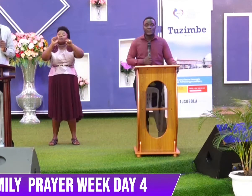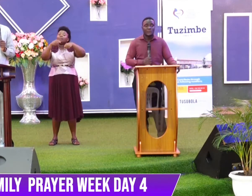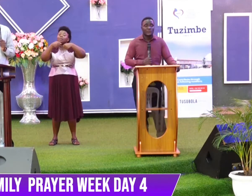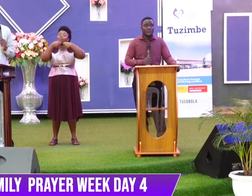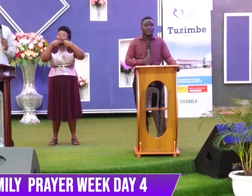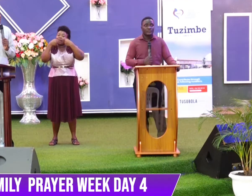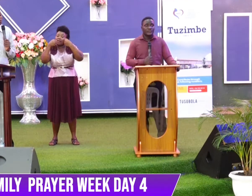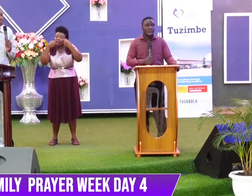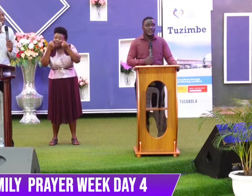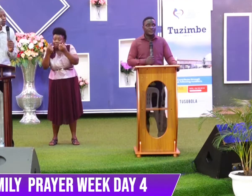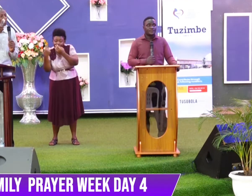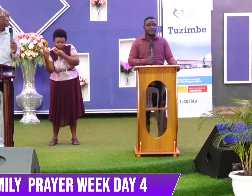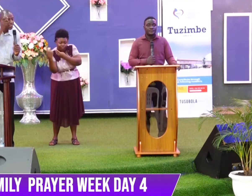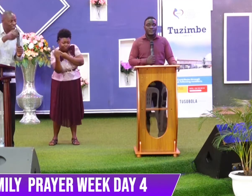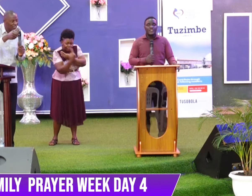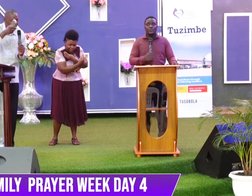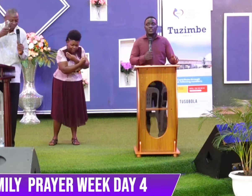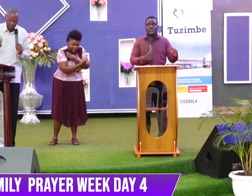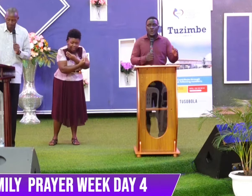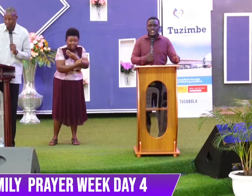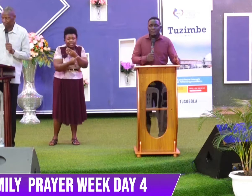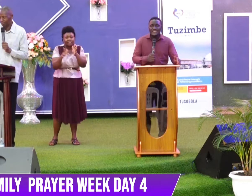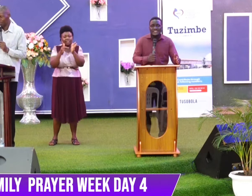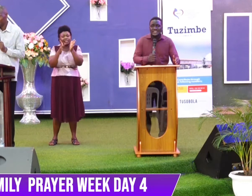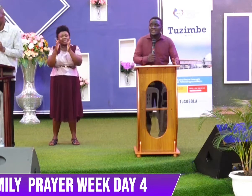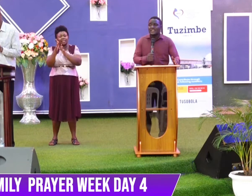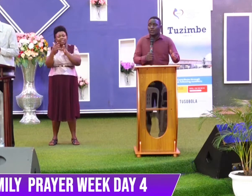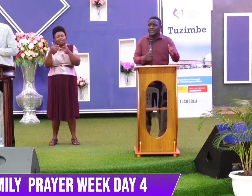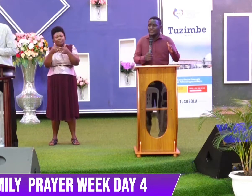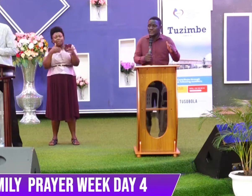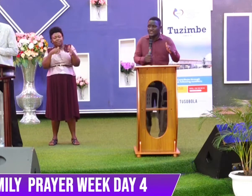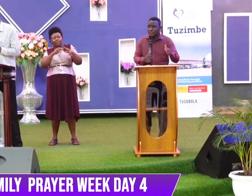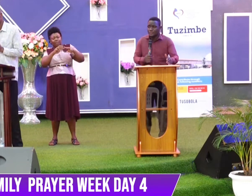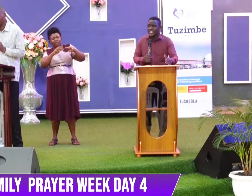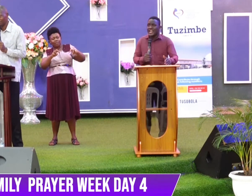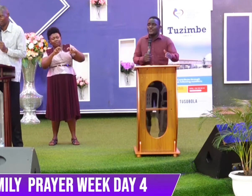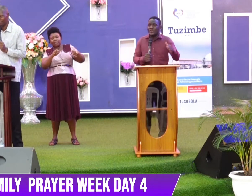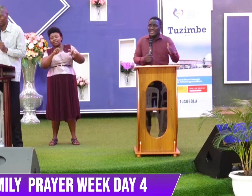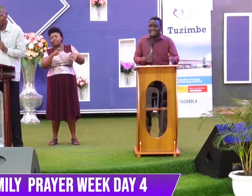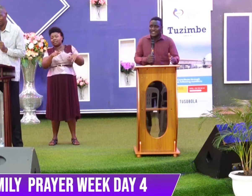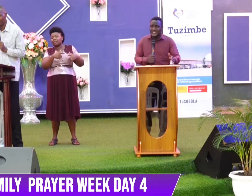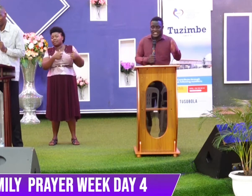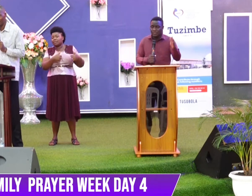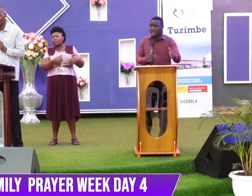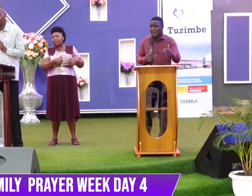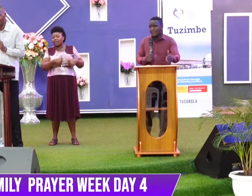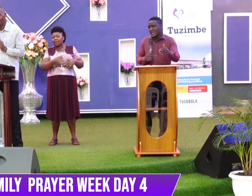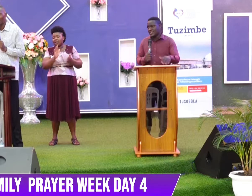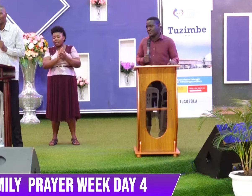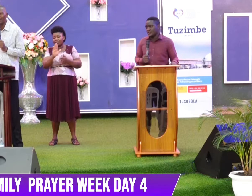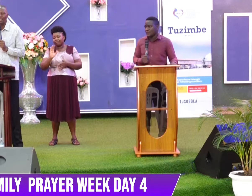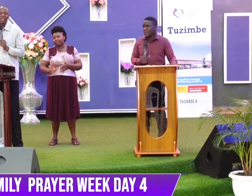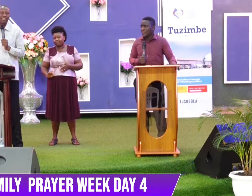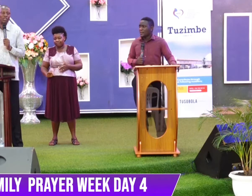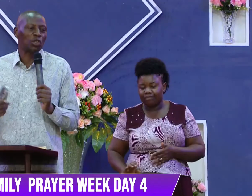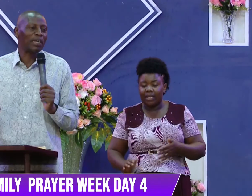They went astray. You will not pass Jesus according to this scripture, not until he has put a plumb line